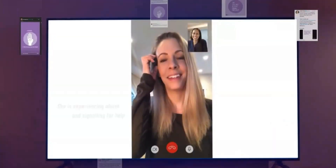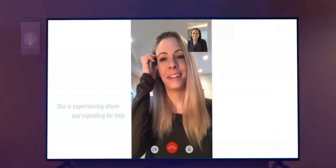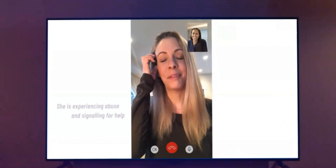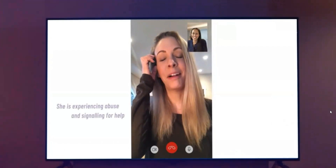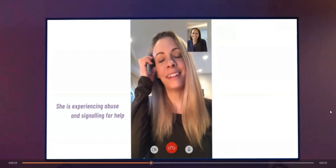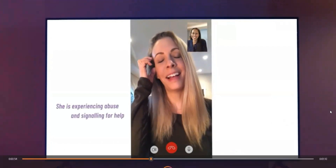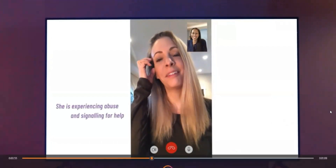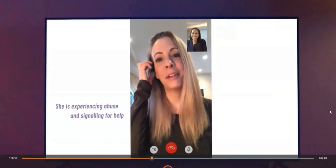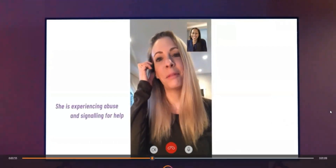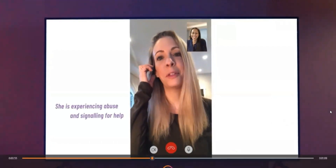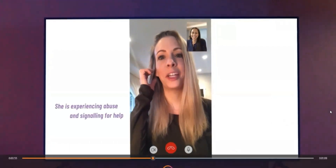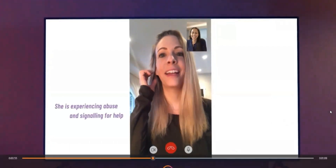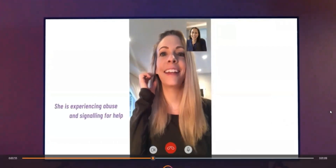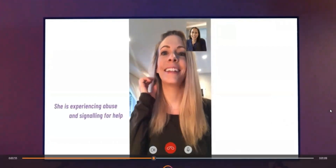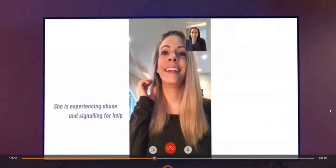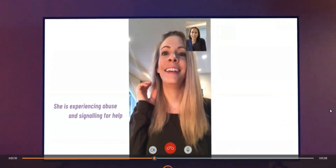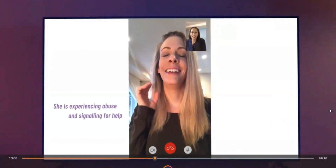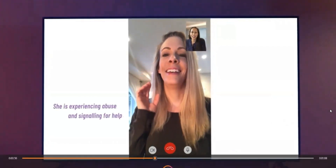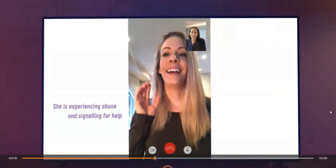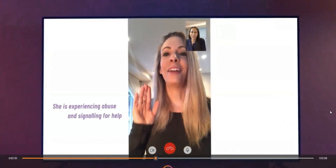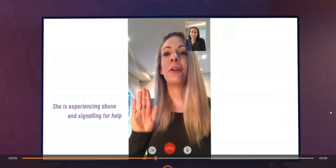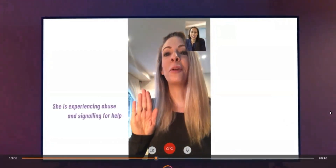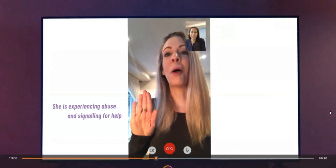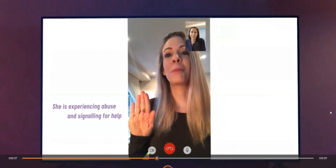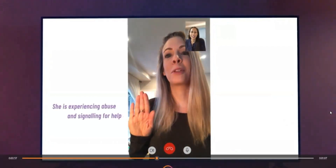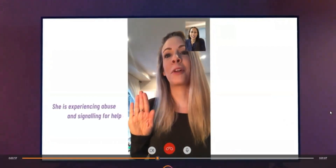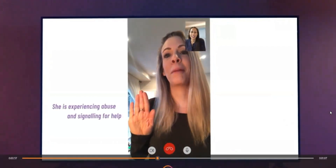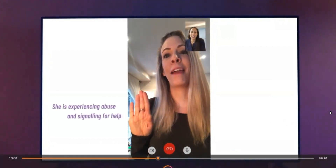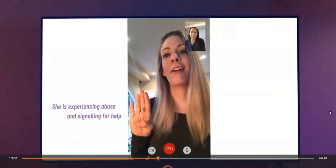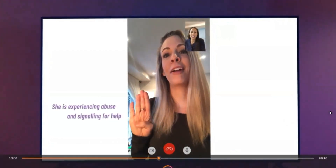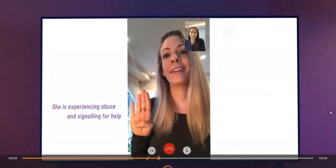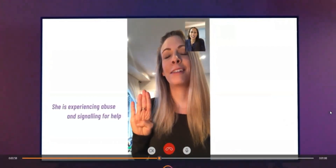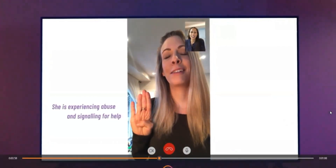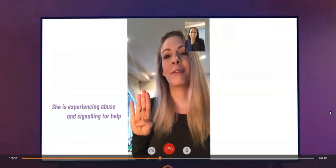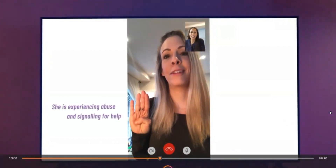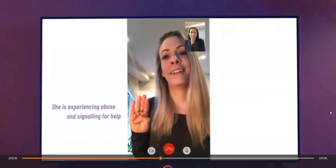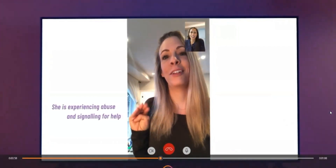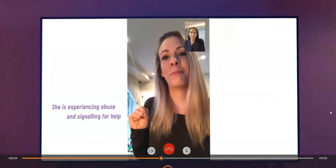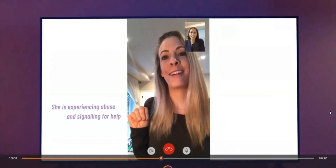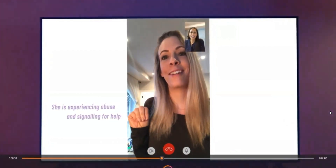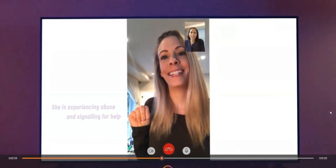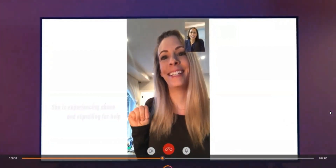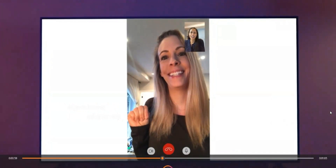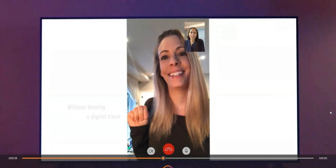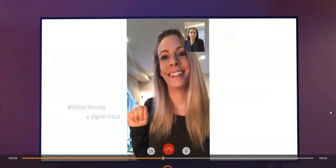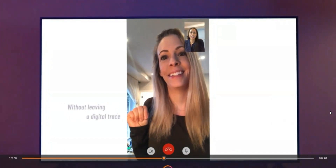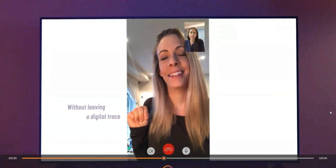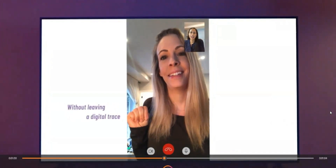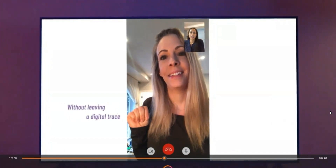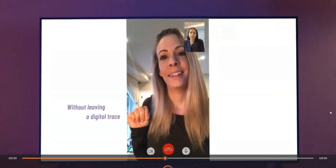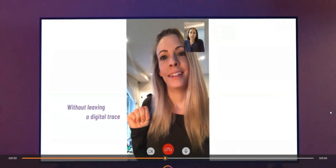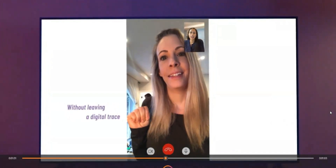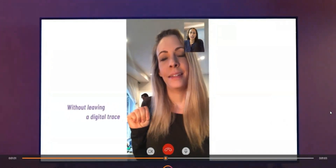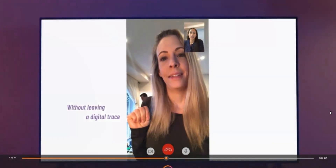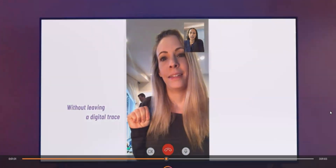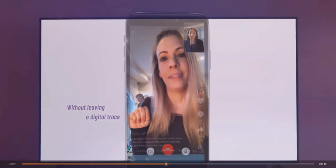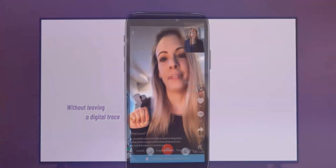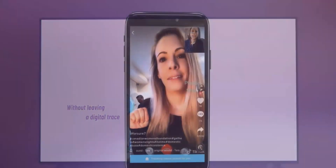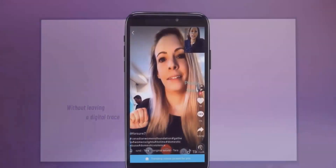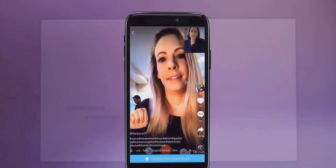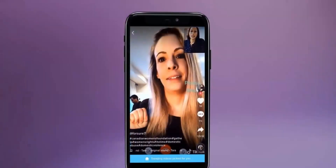Then we followed up with a PSA. I know your mom's a great baker, so should be good.